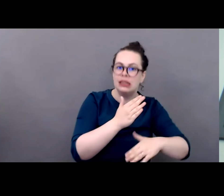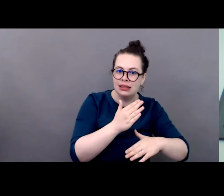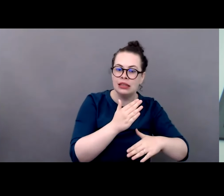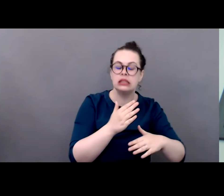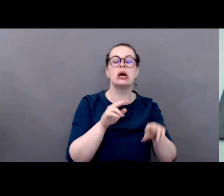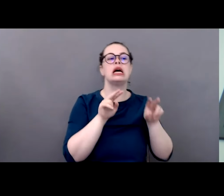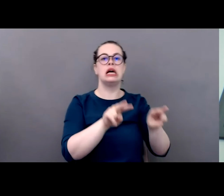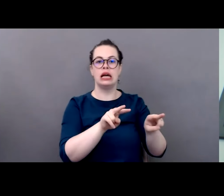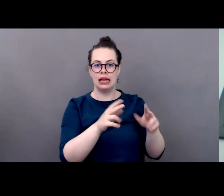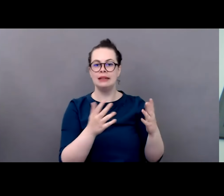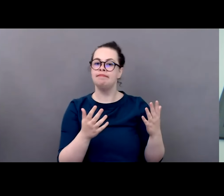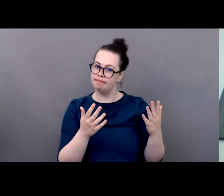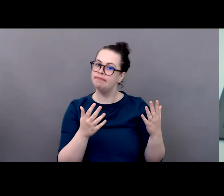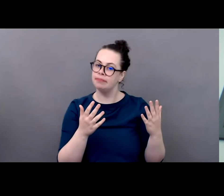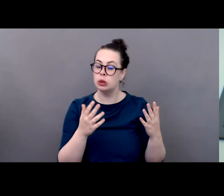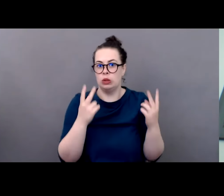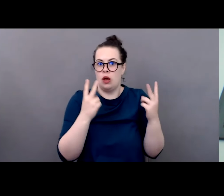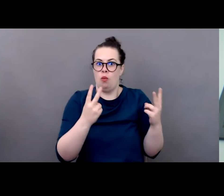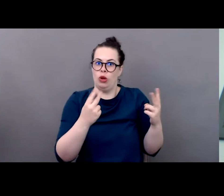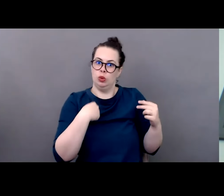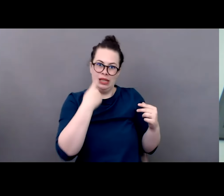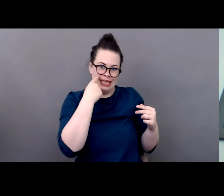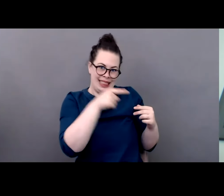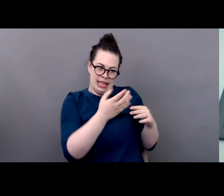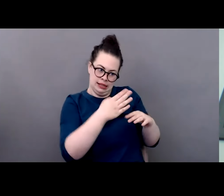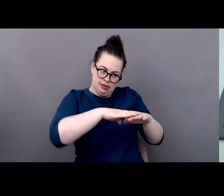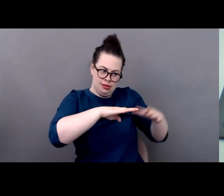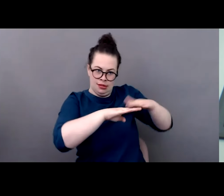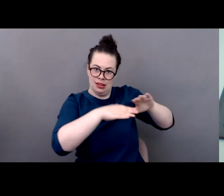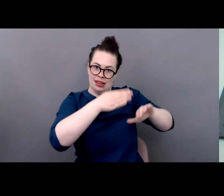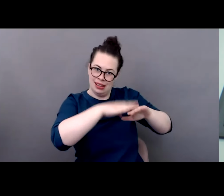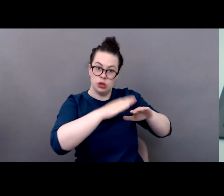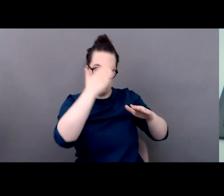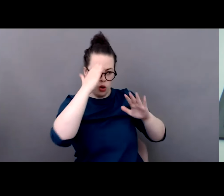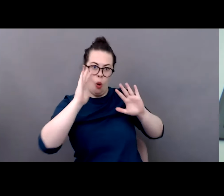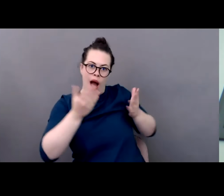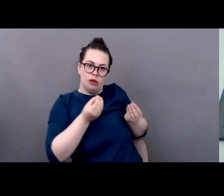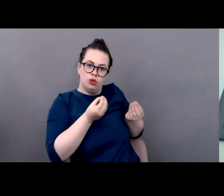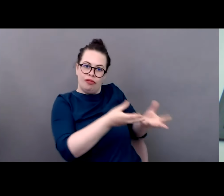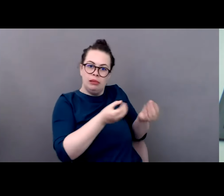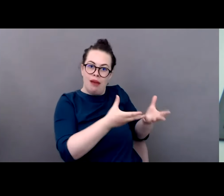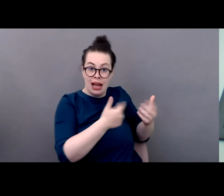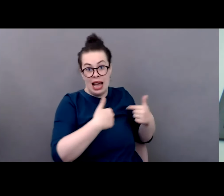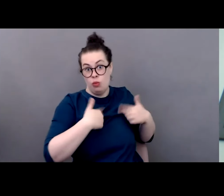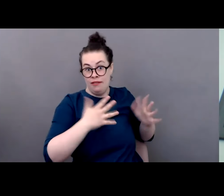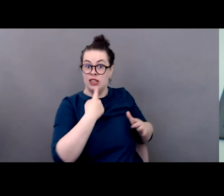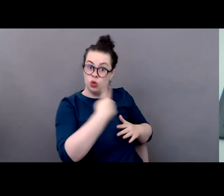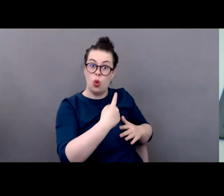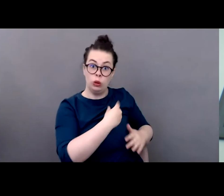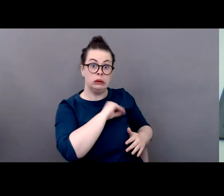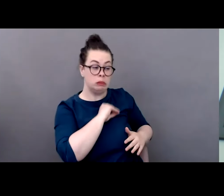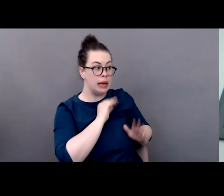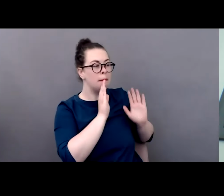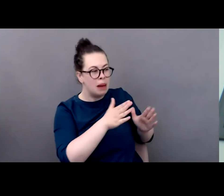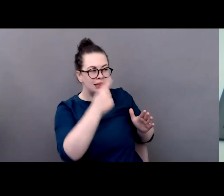disability and women and girls with disabilities also. So it comes to the issues, such issues as right to integrity of a